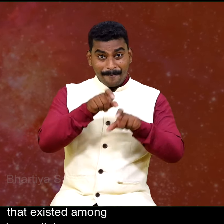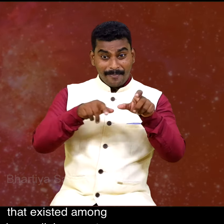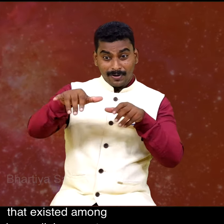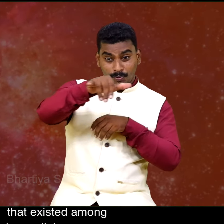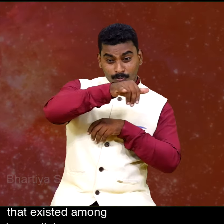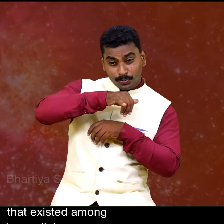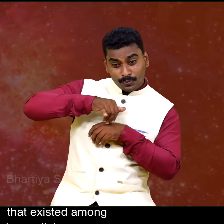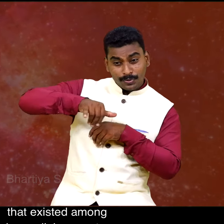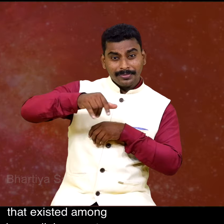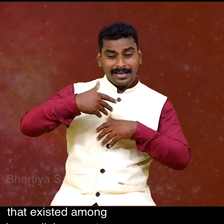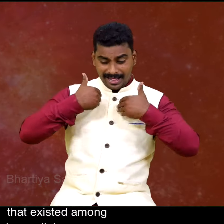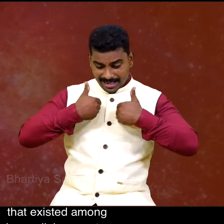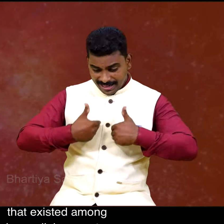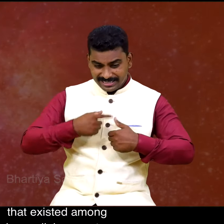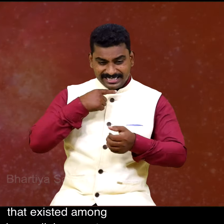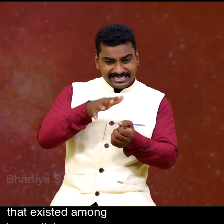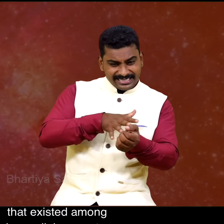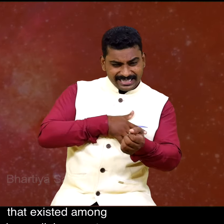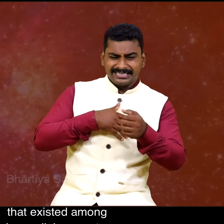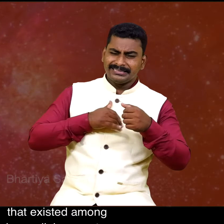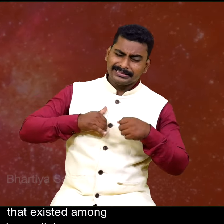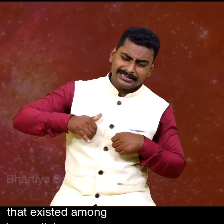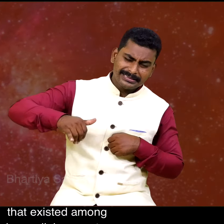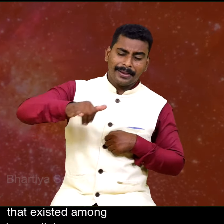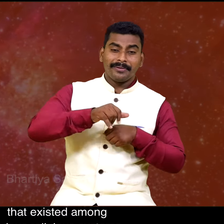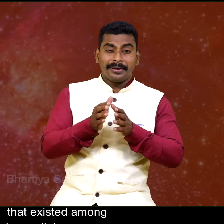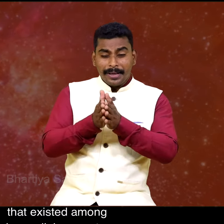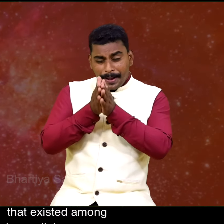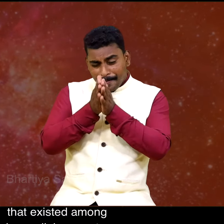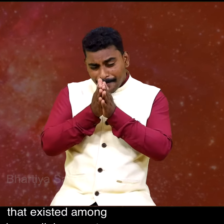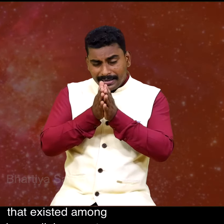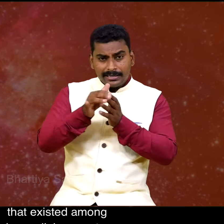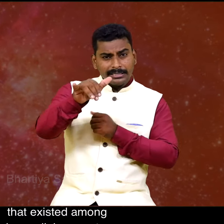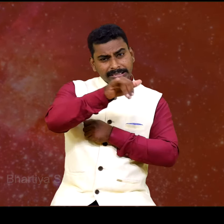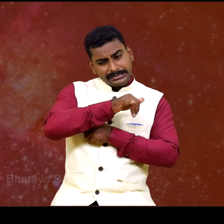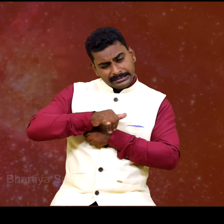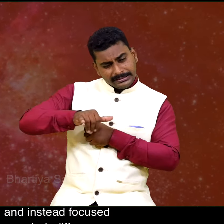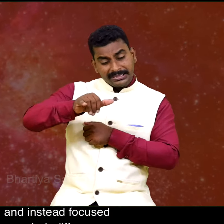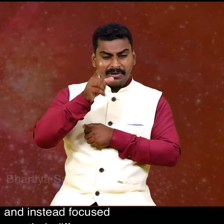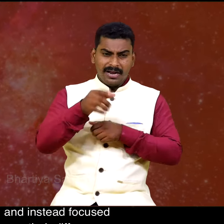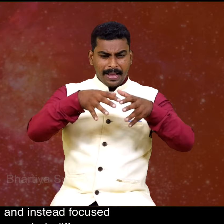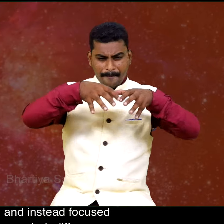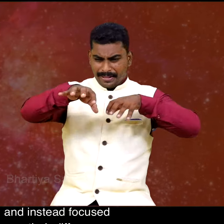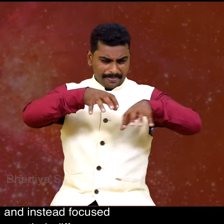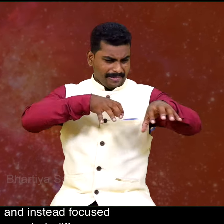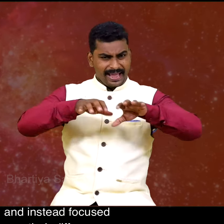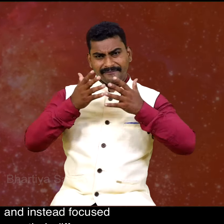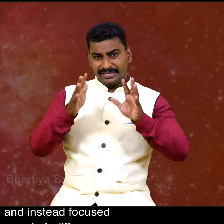existed among various religious systems and instead